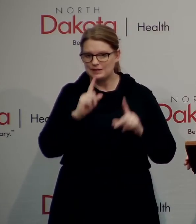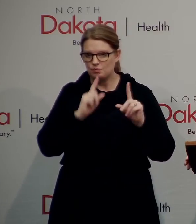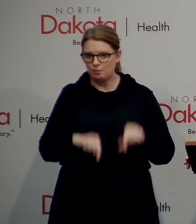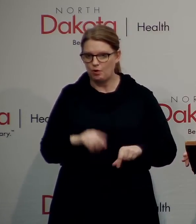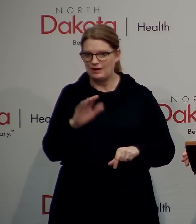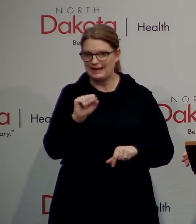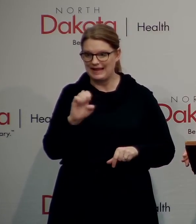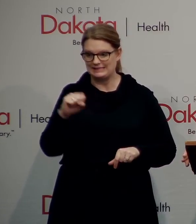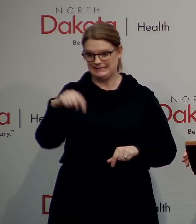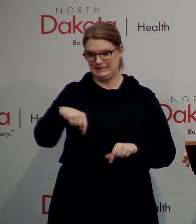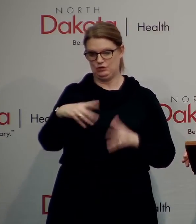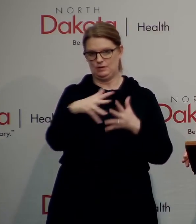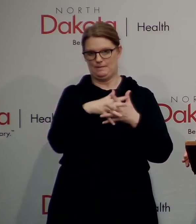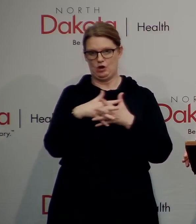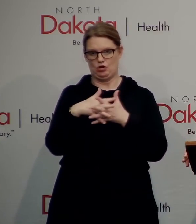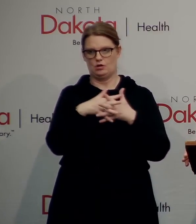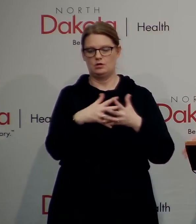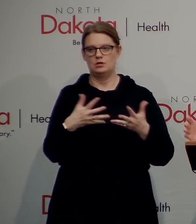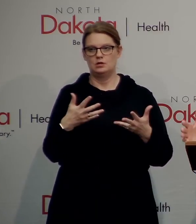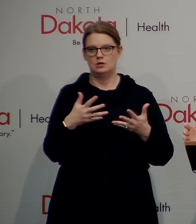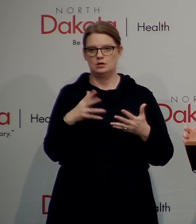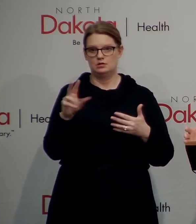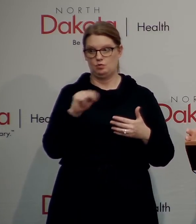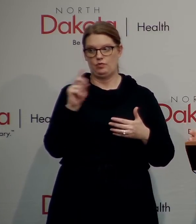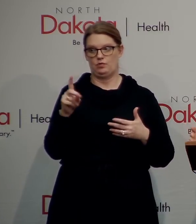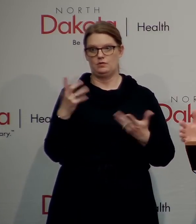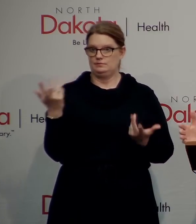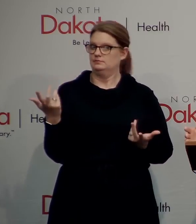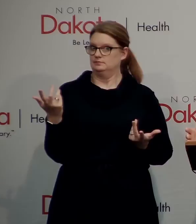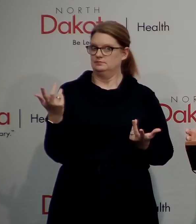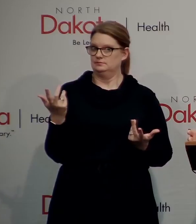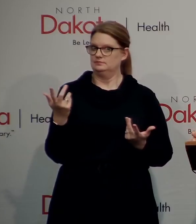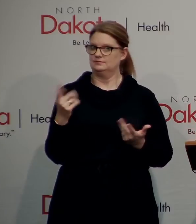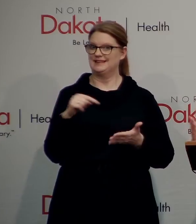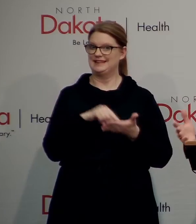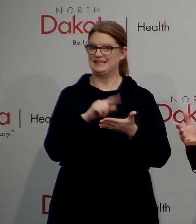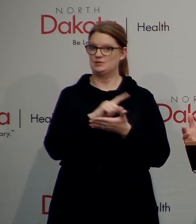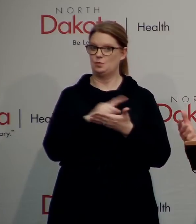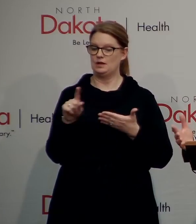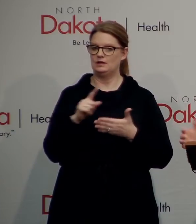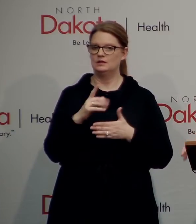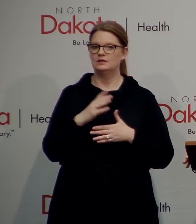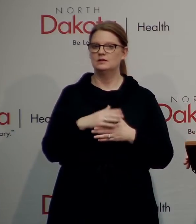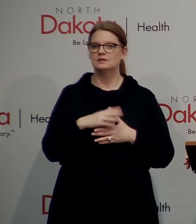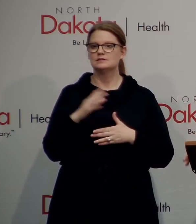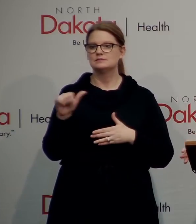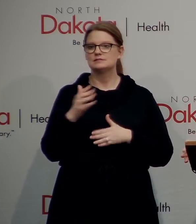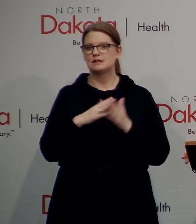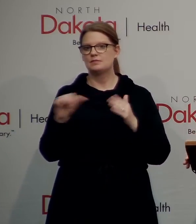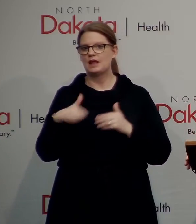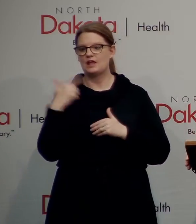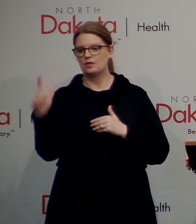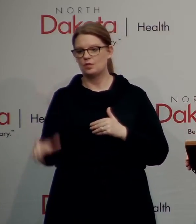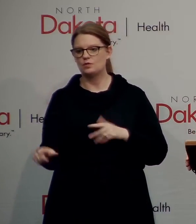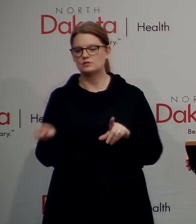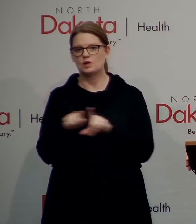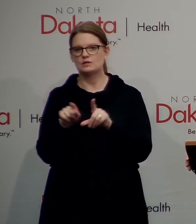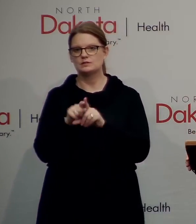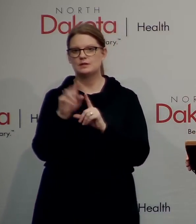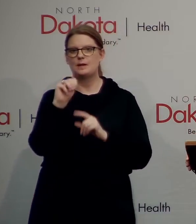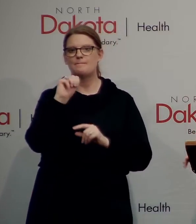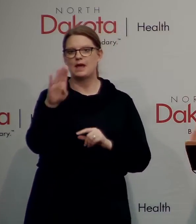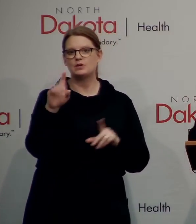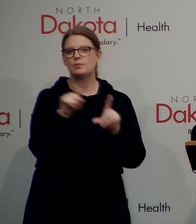cases in America was North Dakota, going into this week. Some of the other lowest reported places happen to also be Manitoba